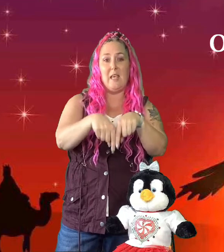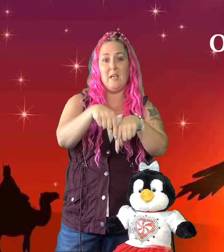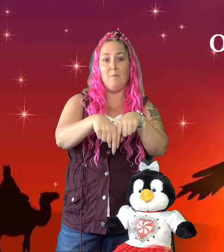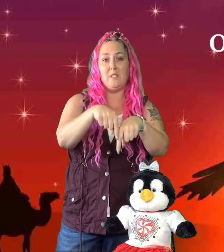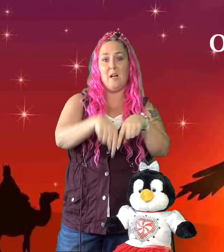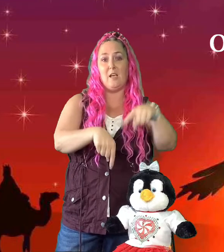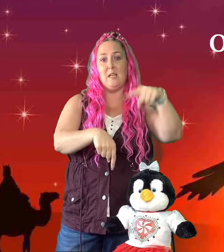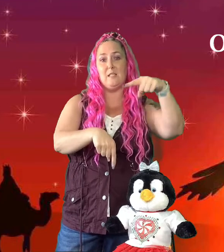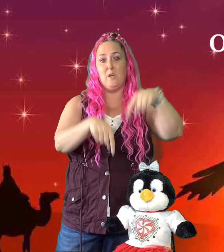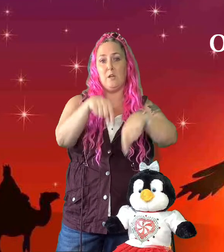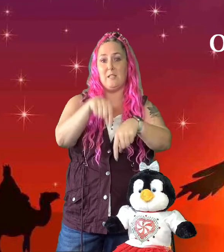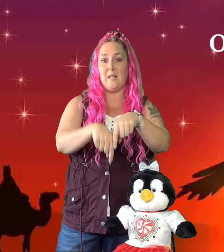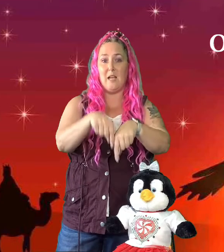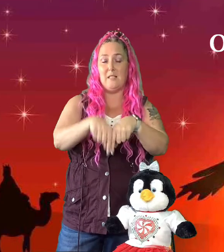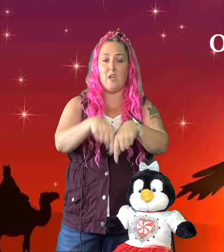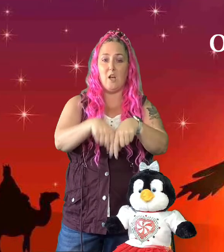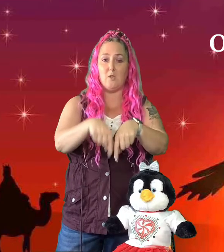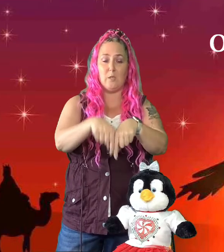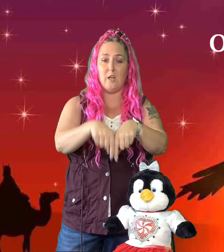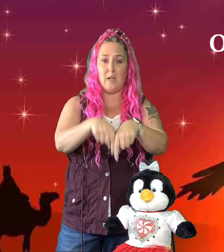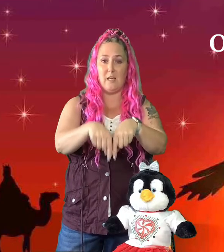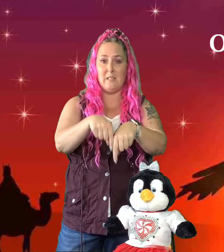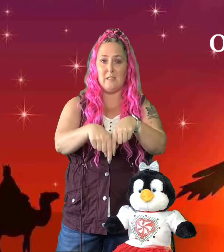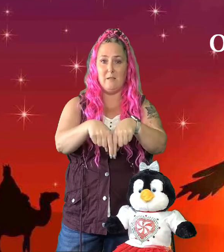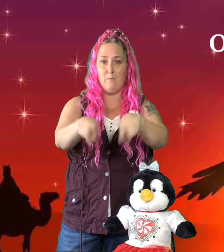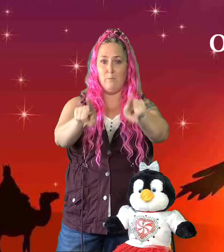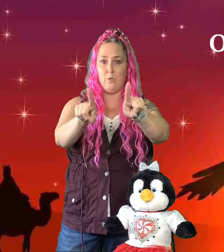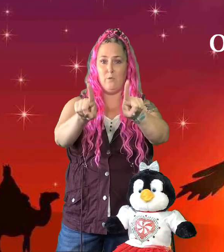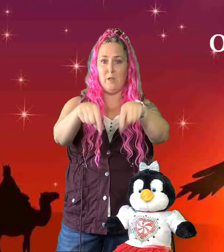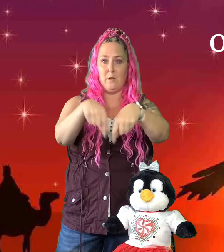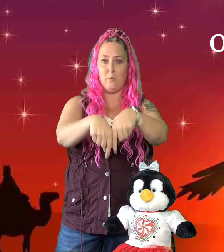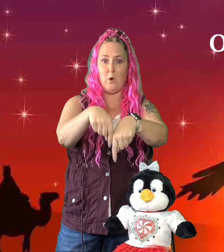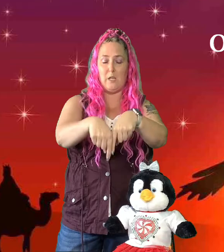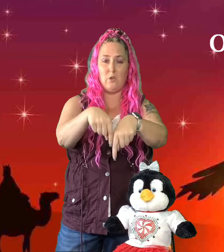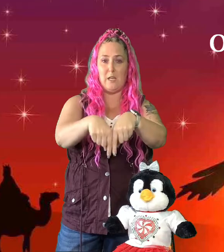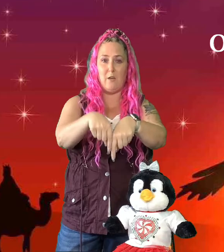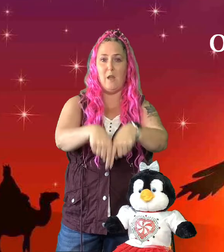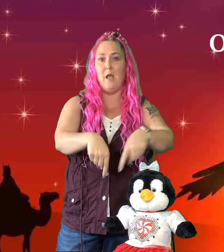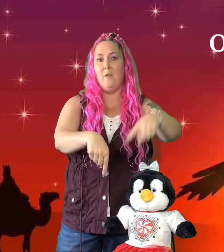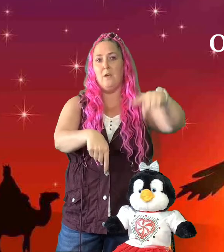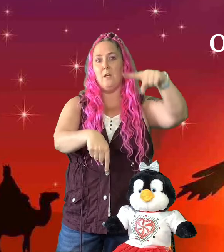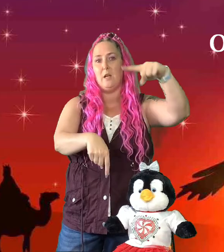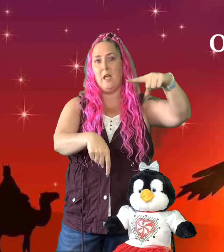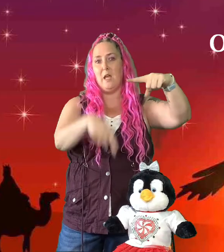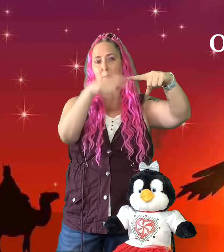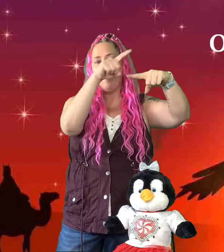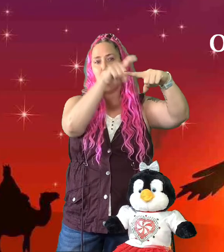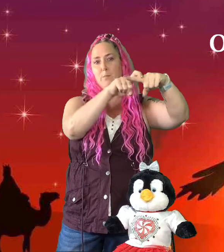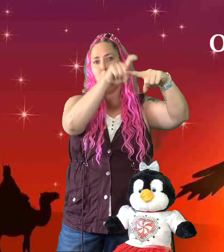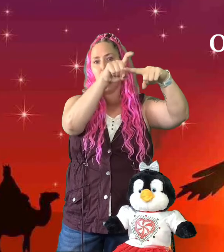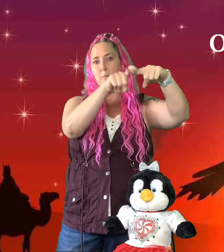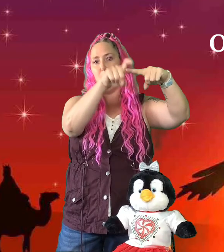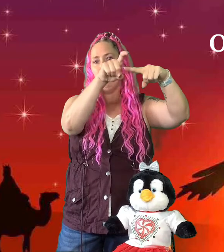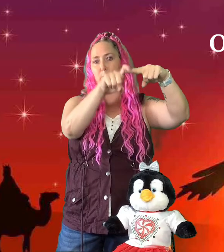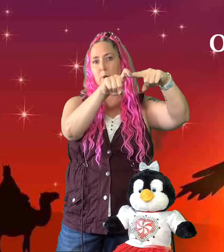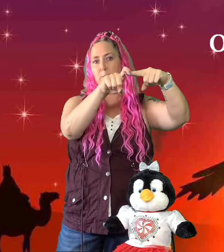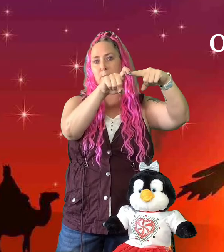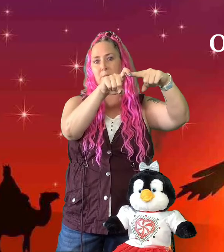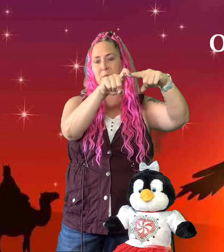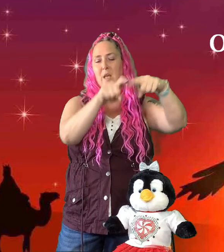up the stockings. So you're gonna sign socks or stockings, two fingers pointing straight down. Then you're gonna hang them up, boom, boom, boom.